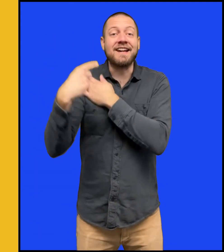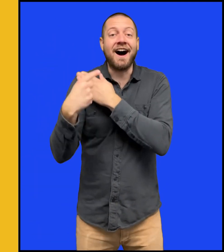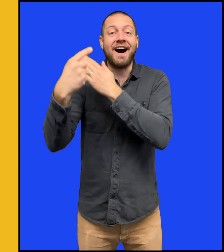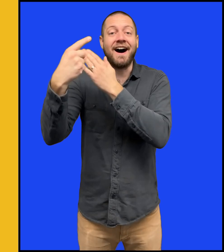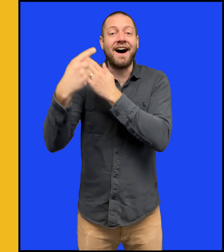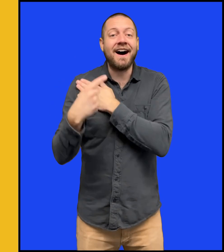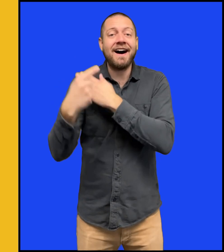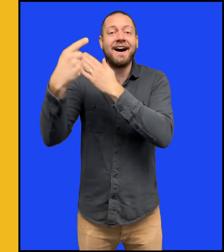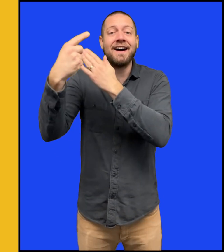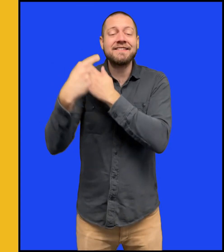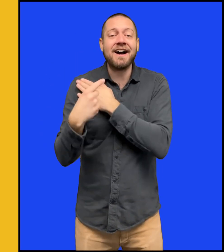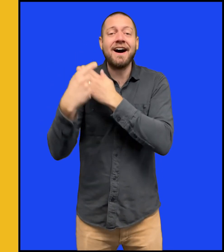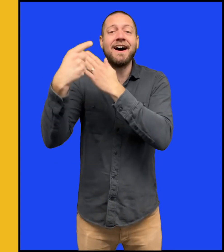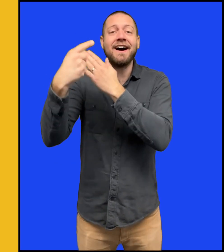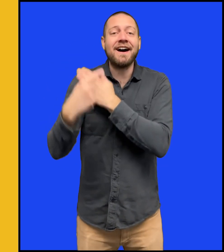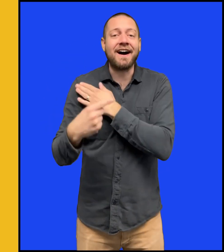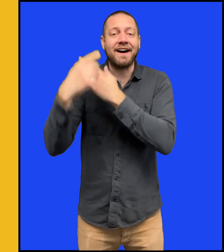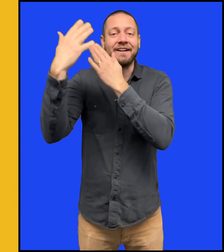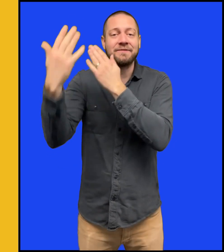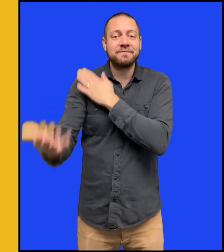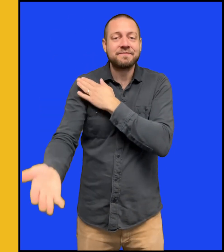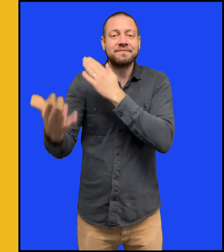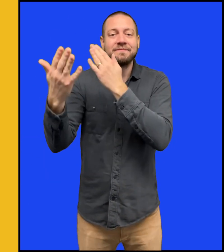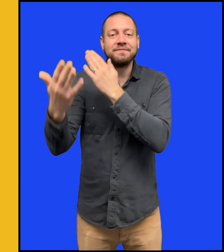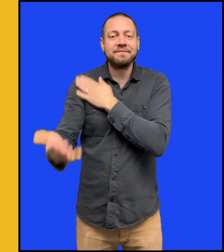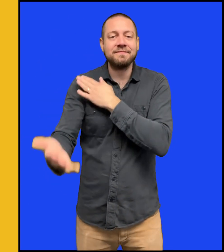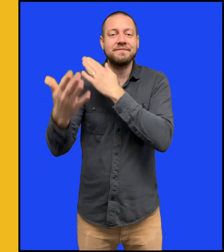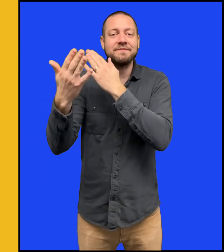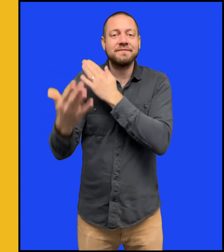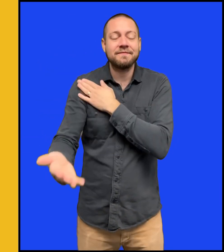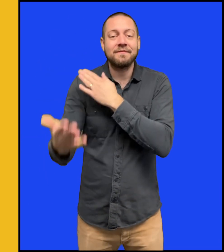Say ta, ta.